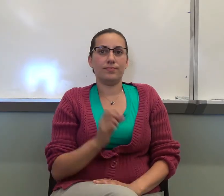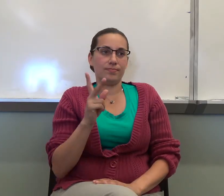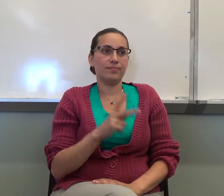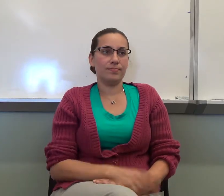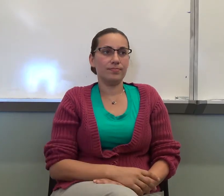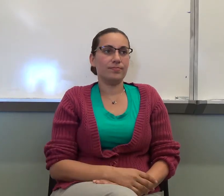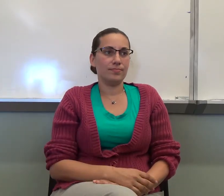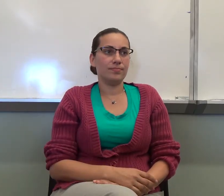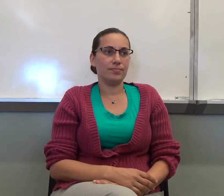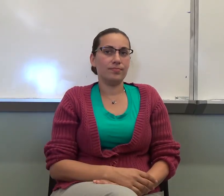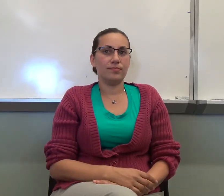And that would be the result.